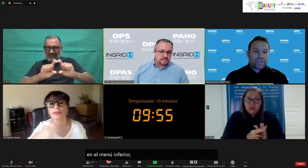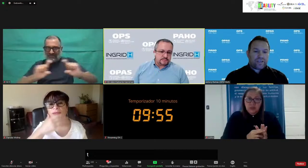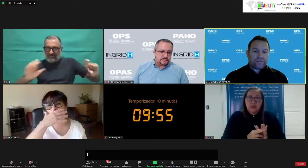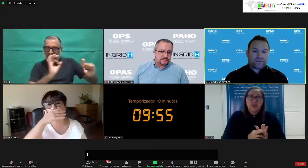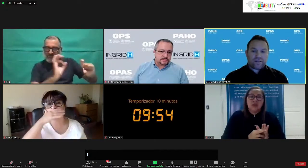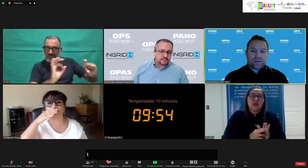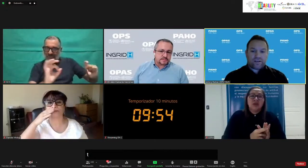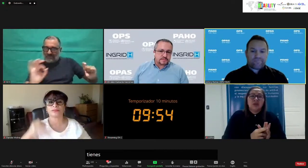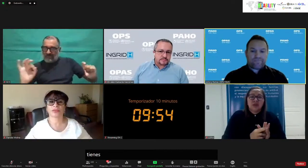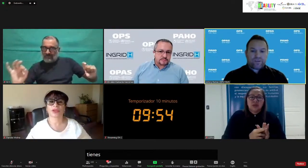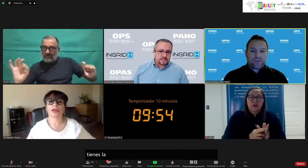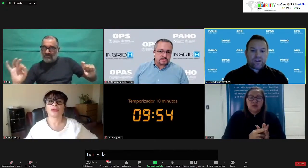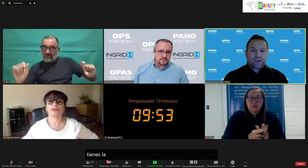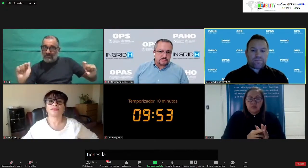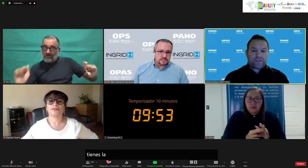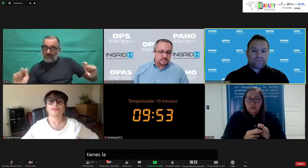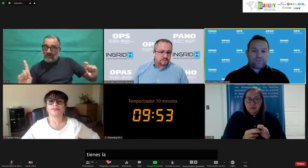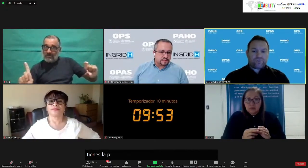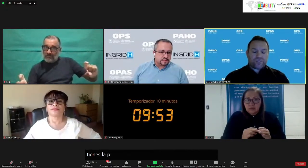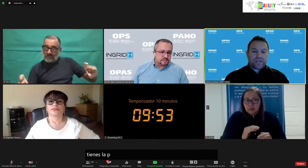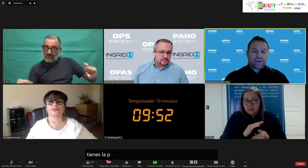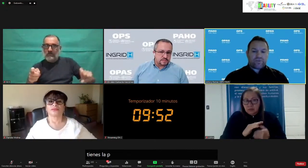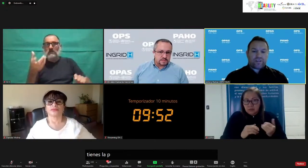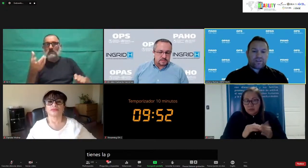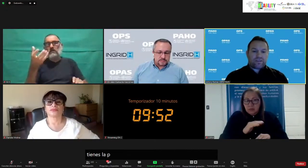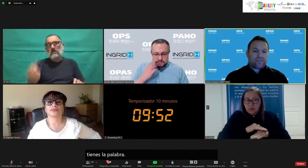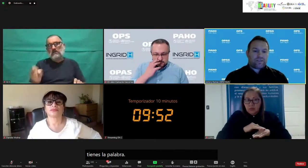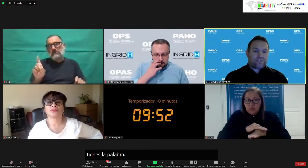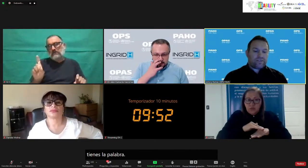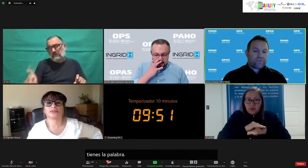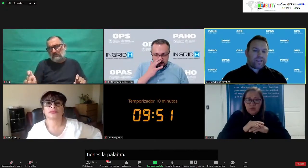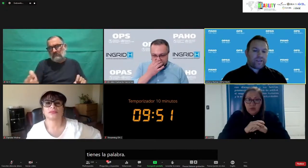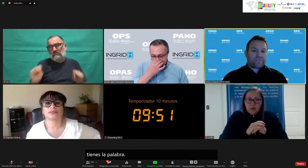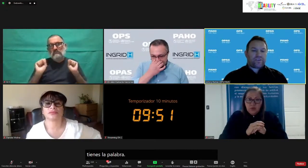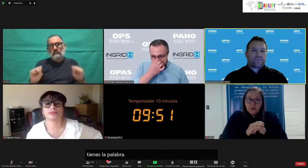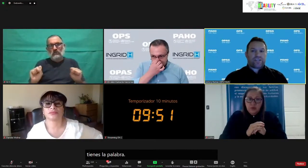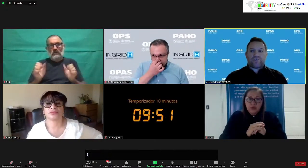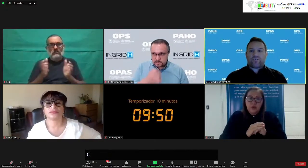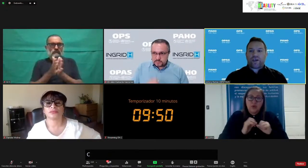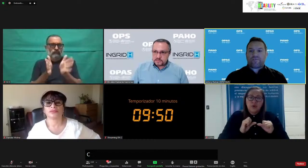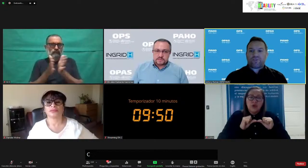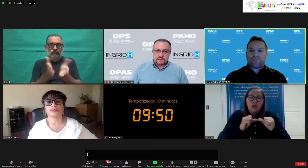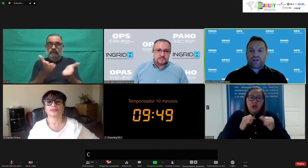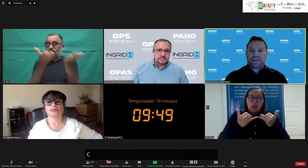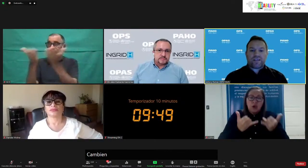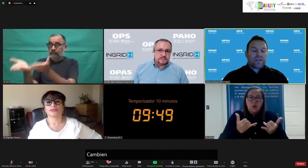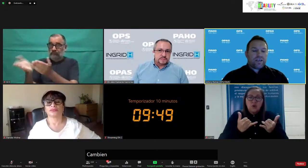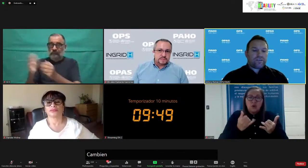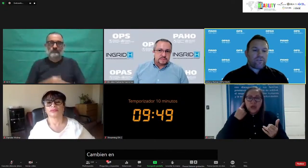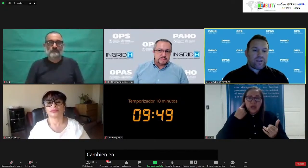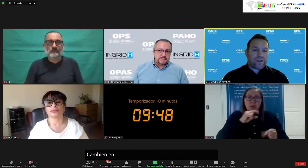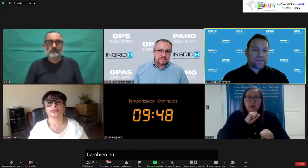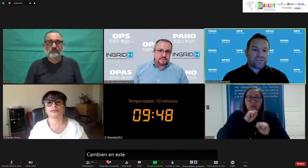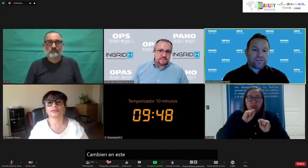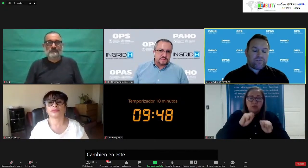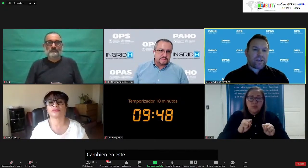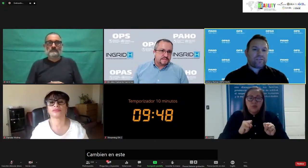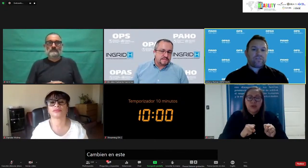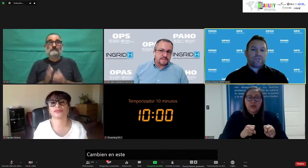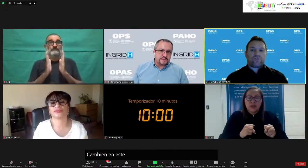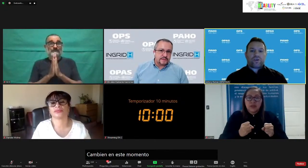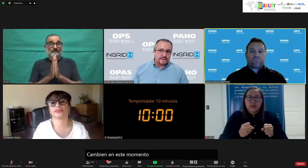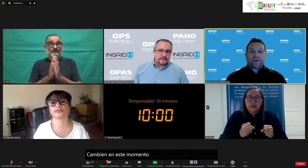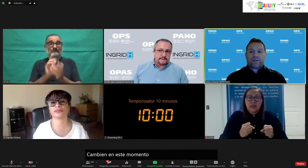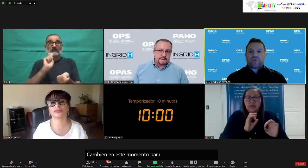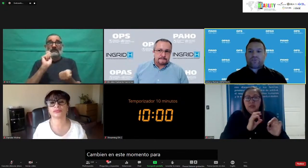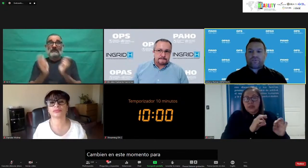portuguese then um uh please do switch now with the simultaneous translation if you haven't already it's a great pleasure to be invited